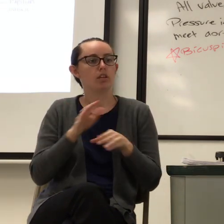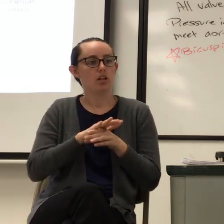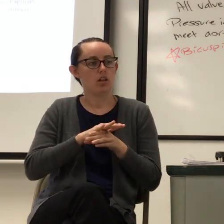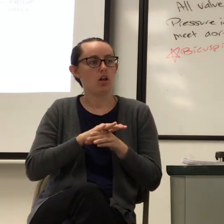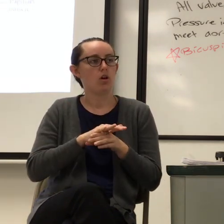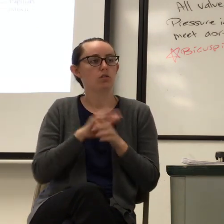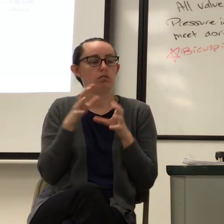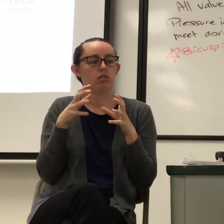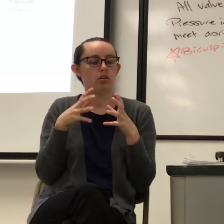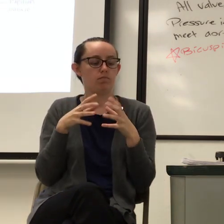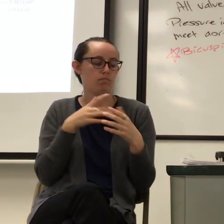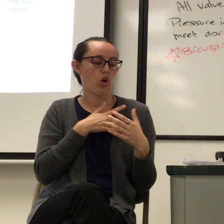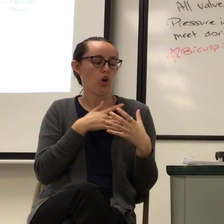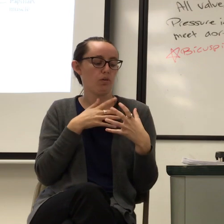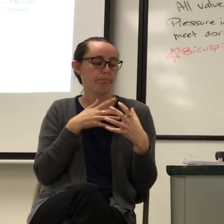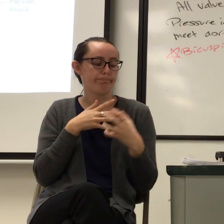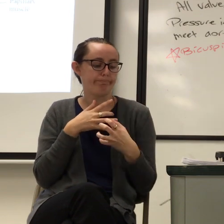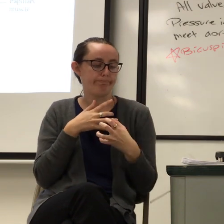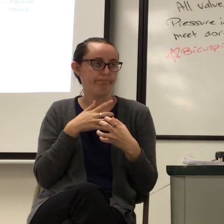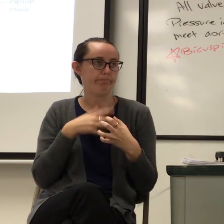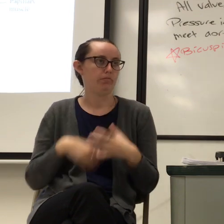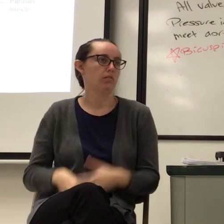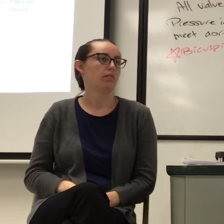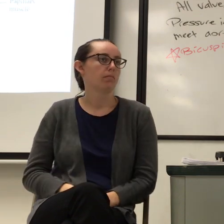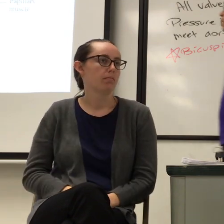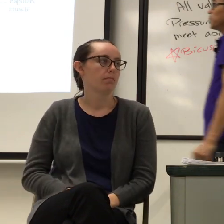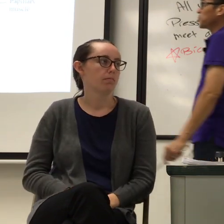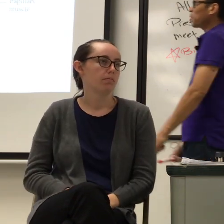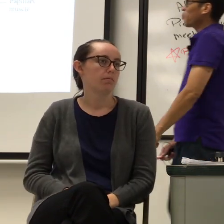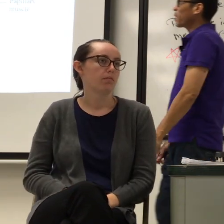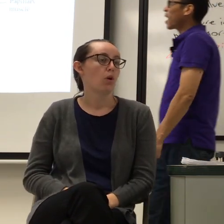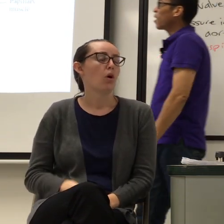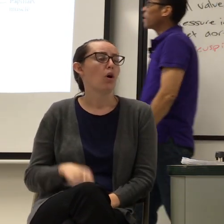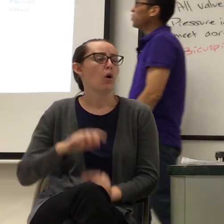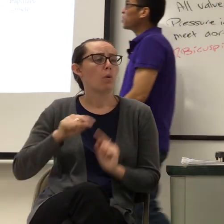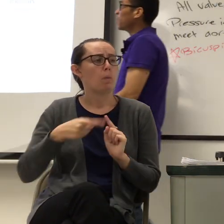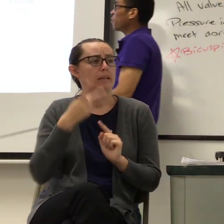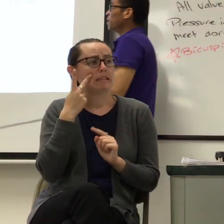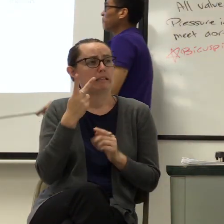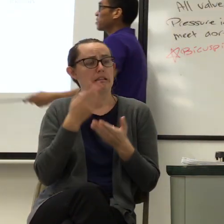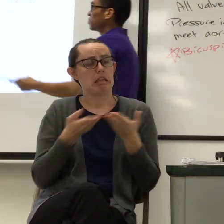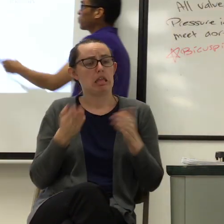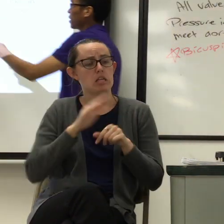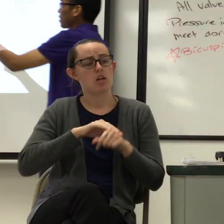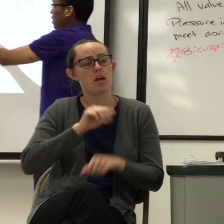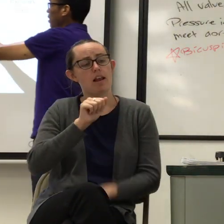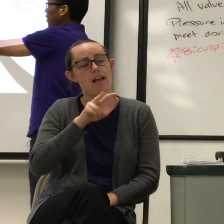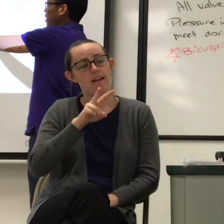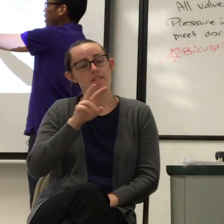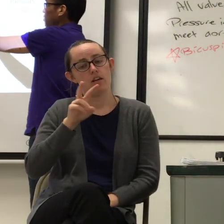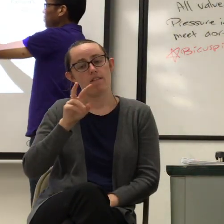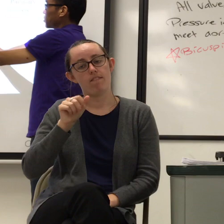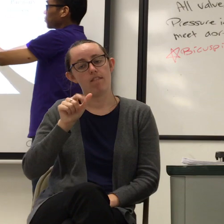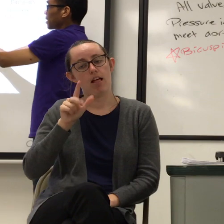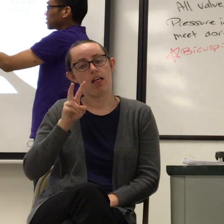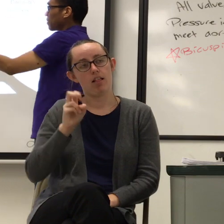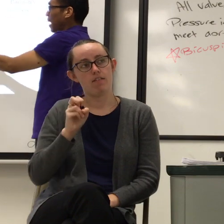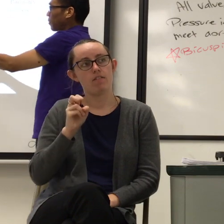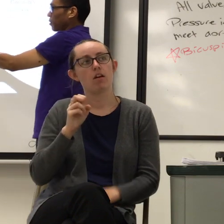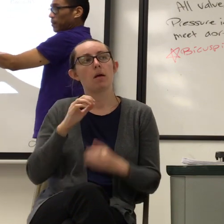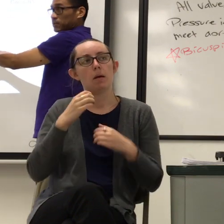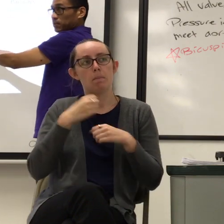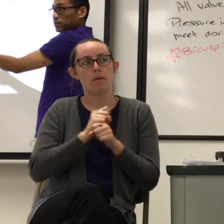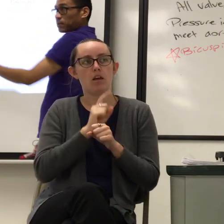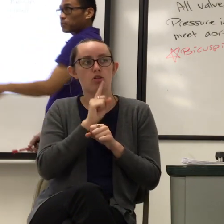So when you identify things on an AV valve, be sure to point out that you can know the difference between the cusp, the strings,